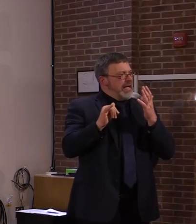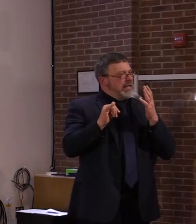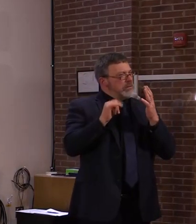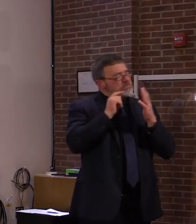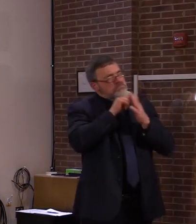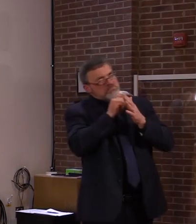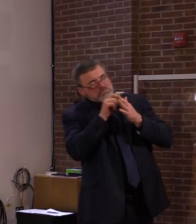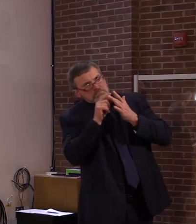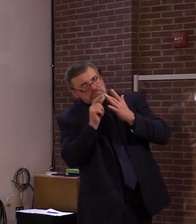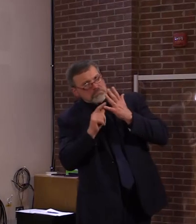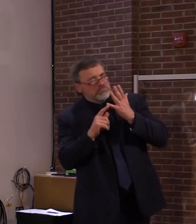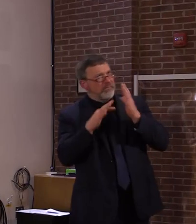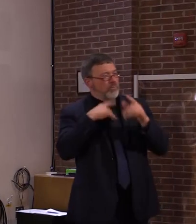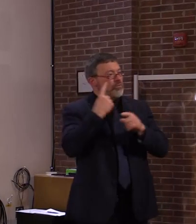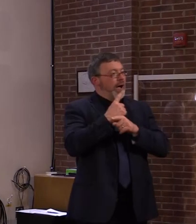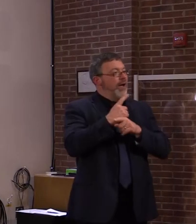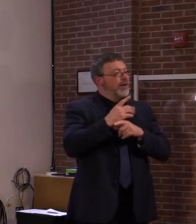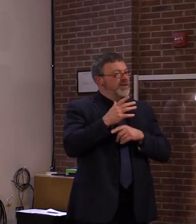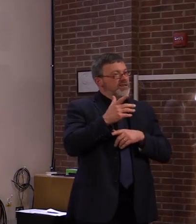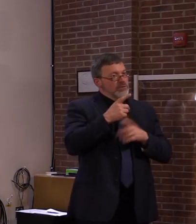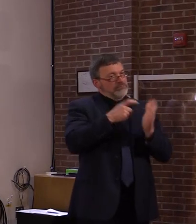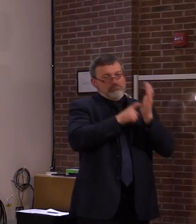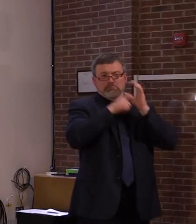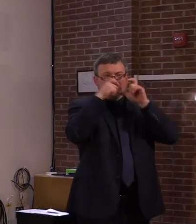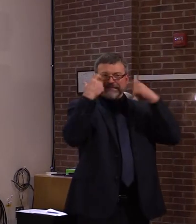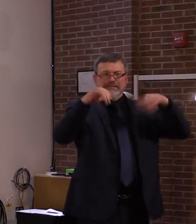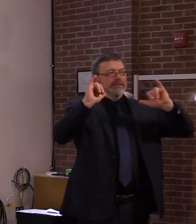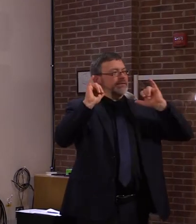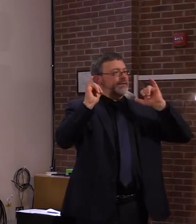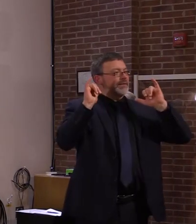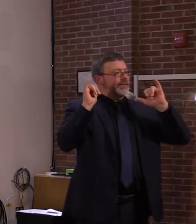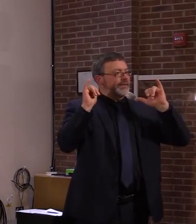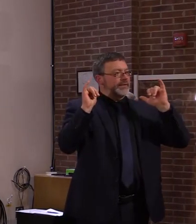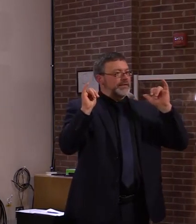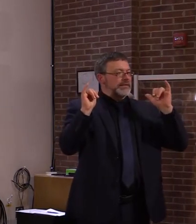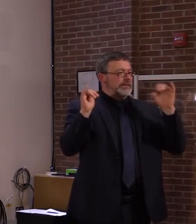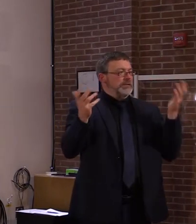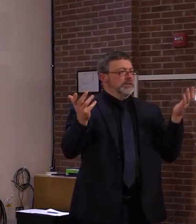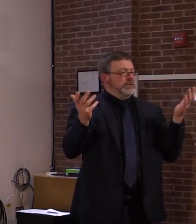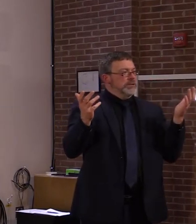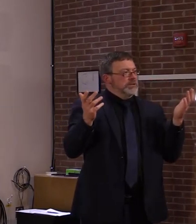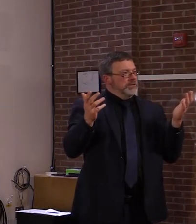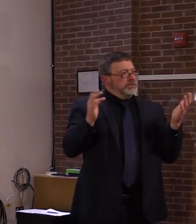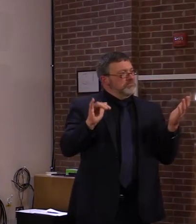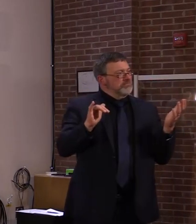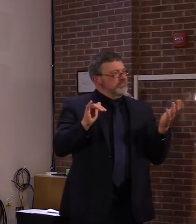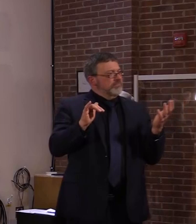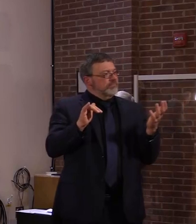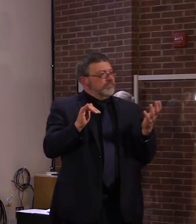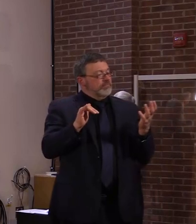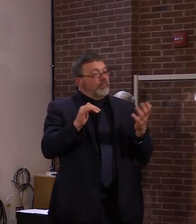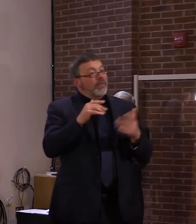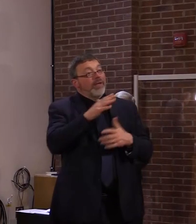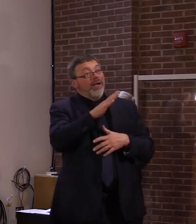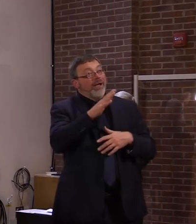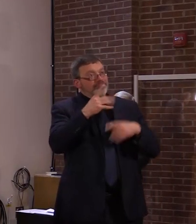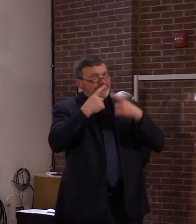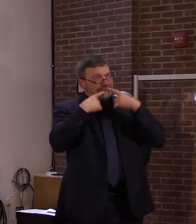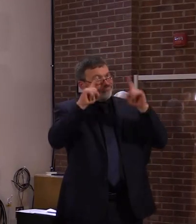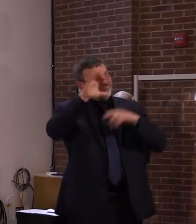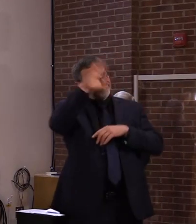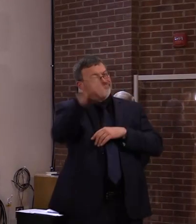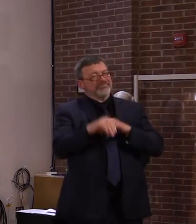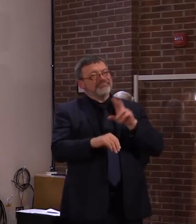believe there are any more. There are maybe one or two. Very mixed experiences if you plot out